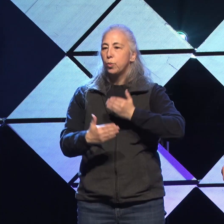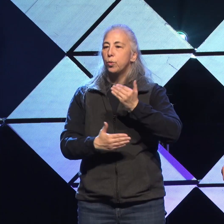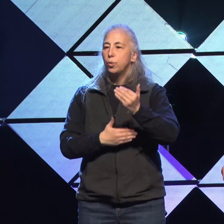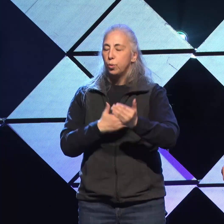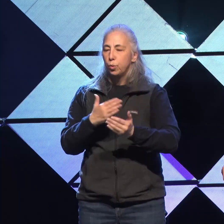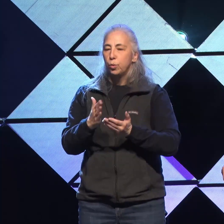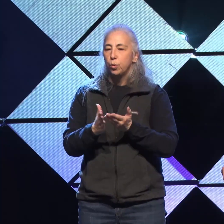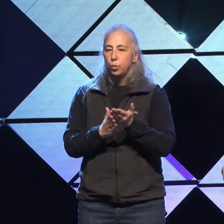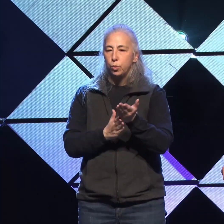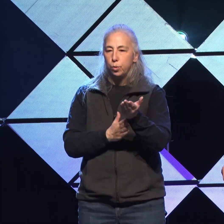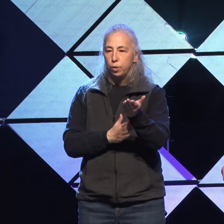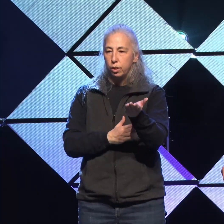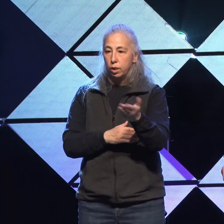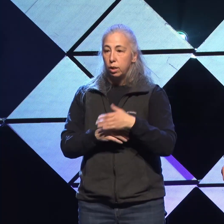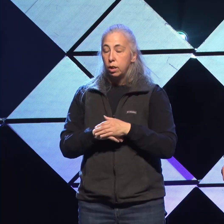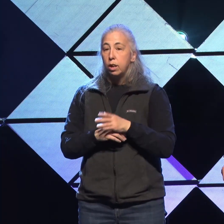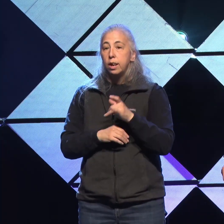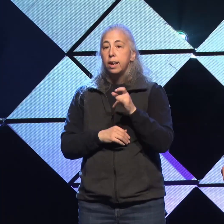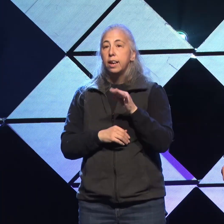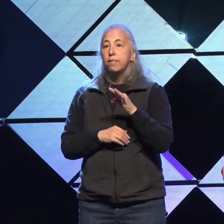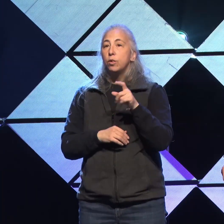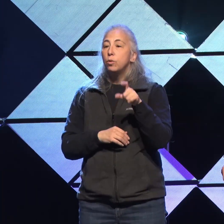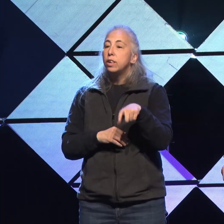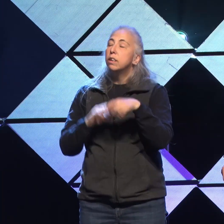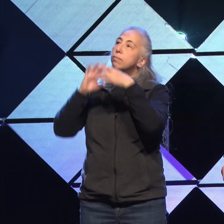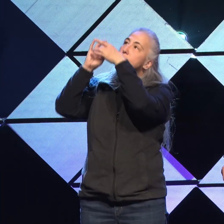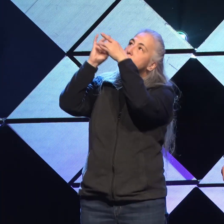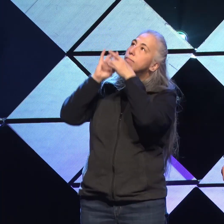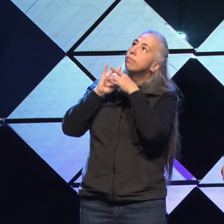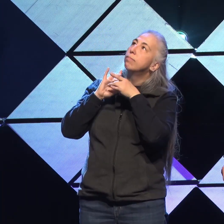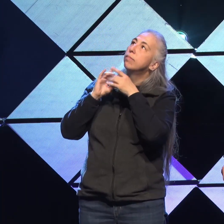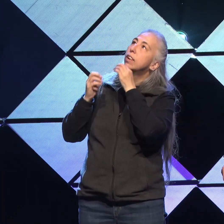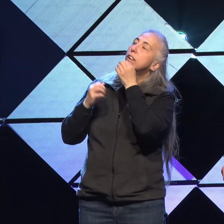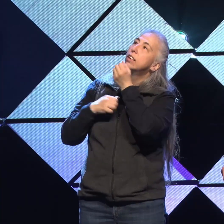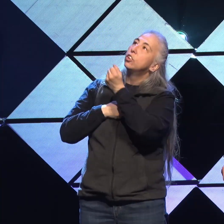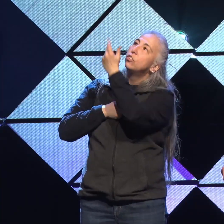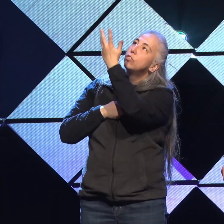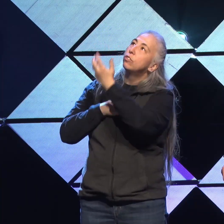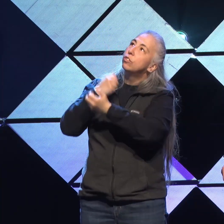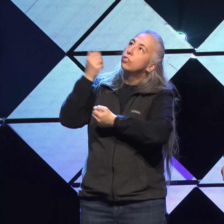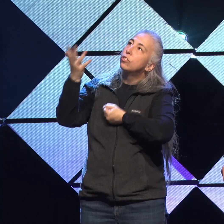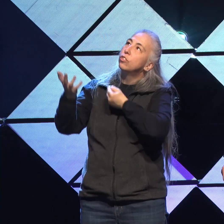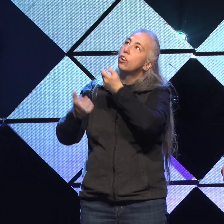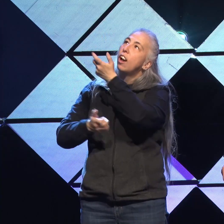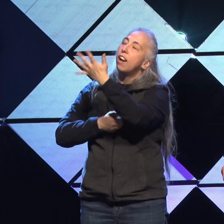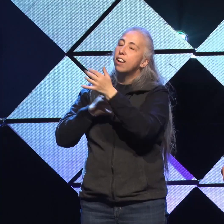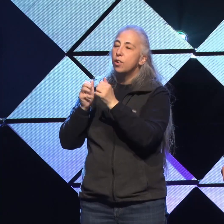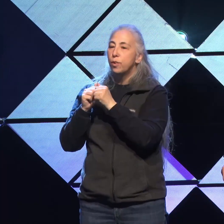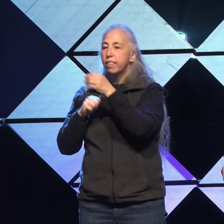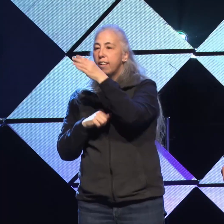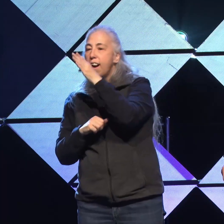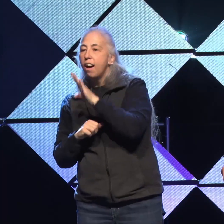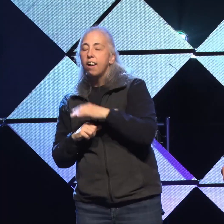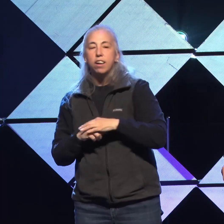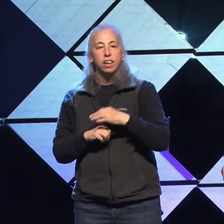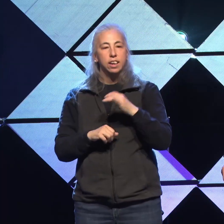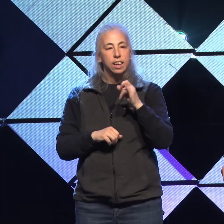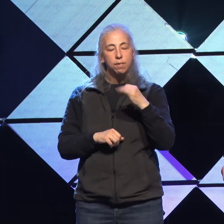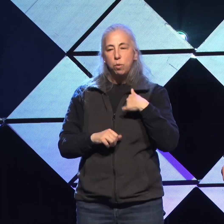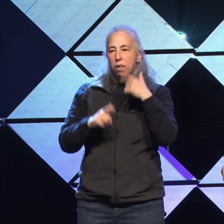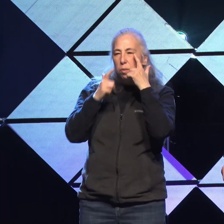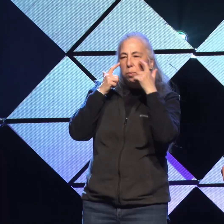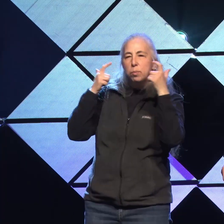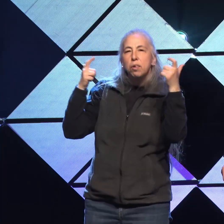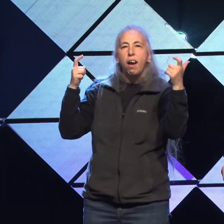And if there's anything you need to talk to God about, got any Pharisee inside of you, any pride, any